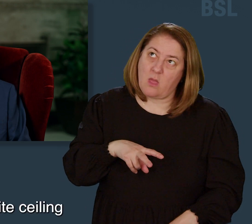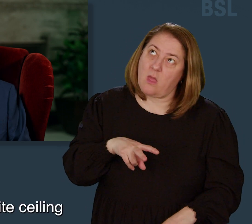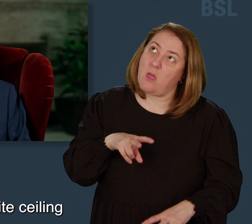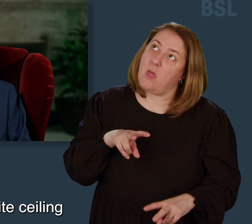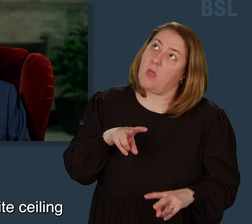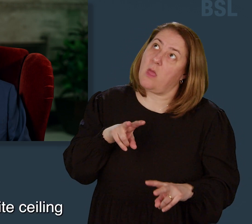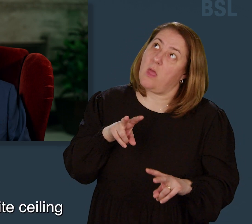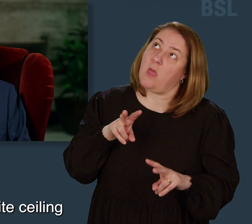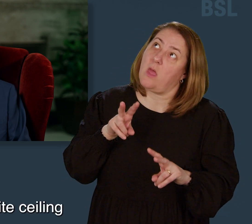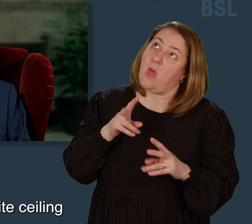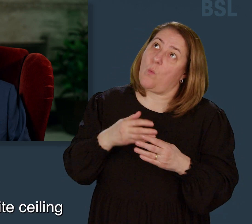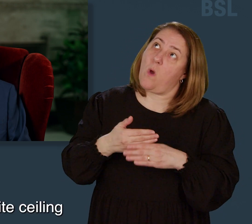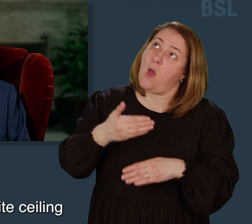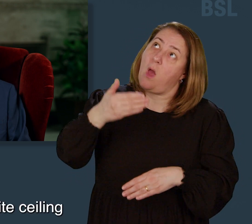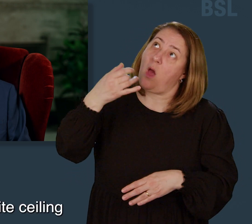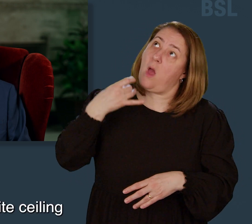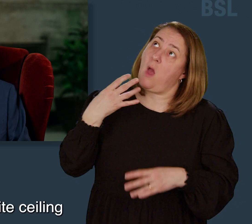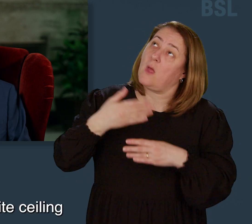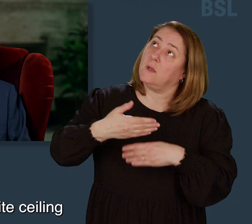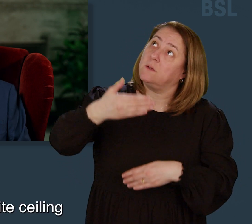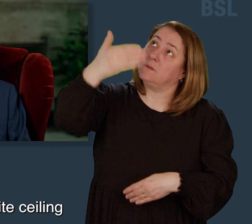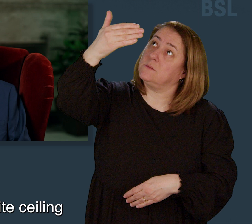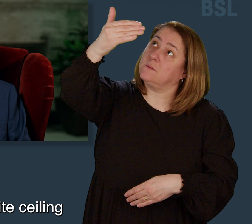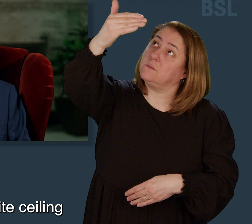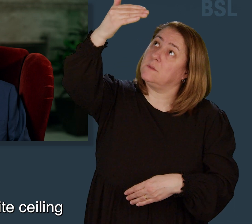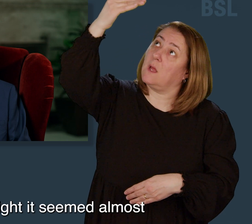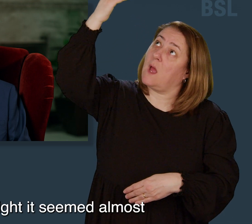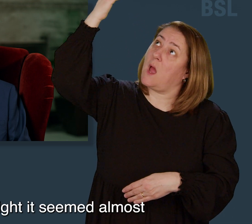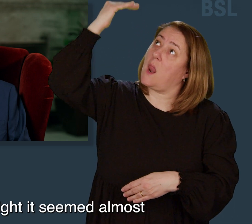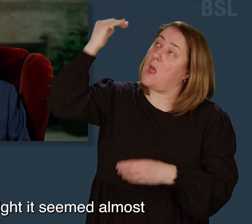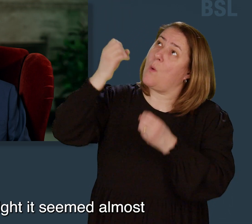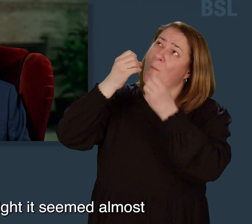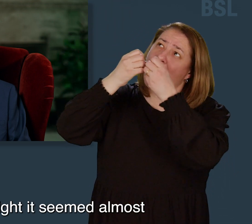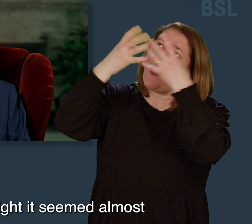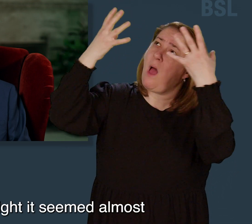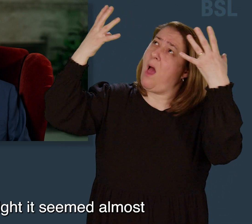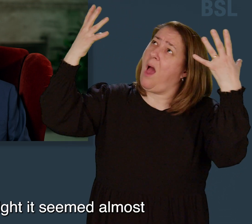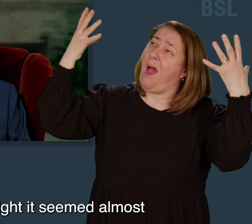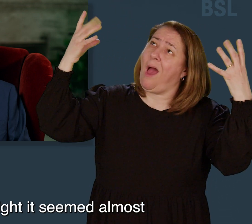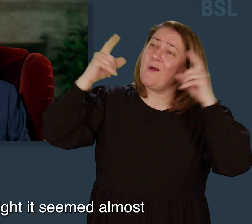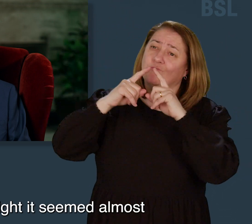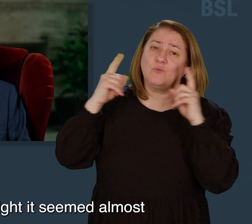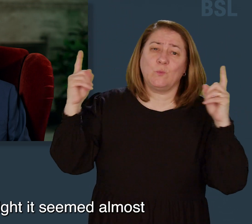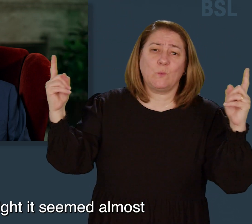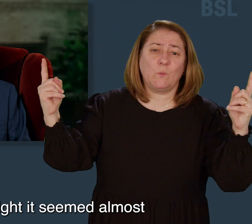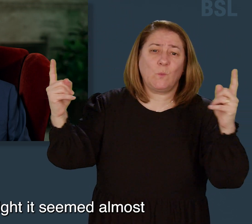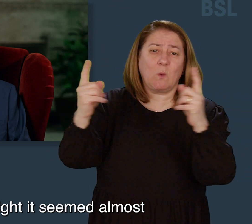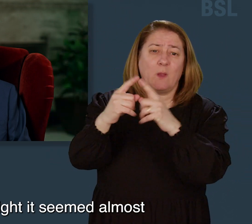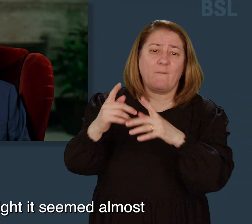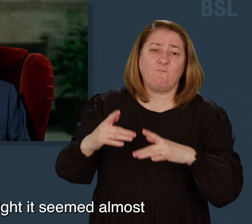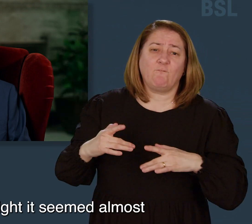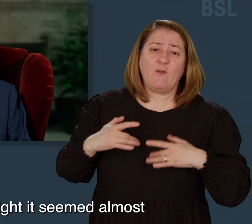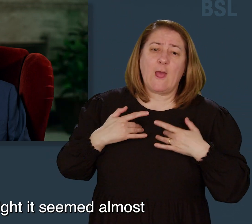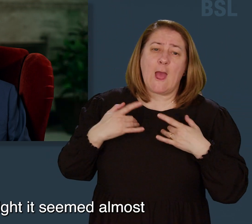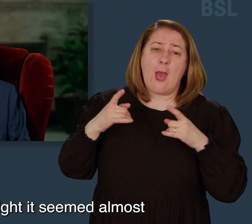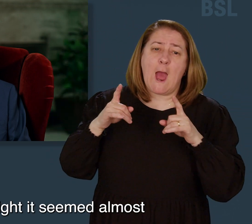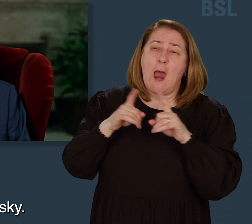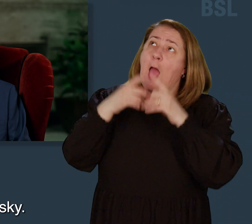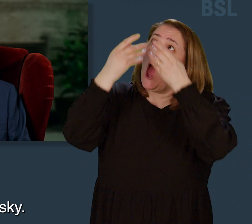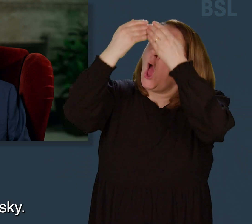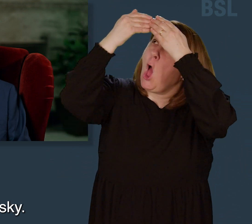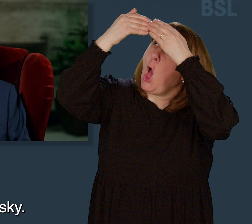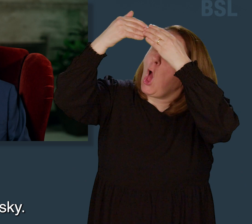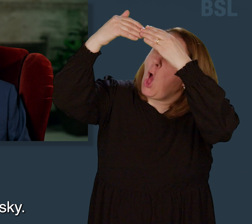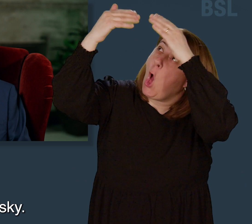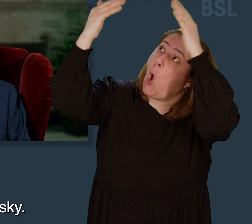looked up at a high white ceiling that made the room so light, it seemed almost